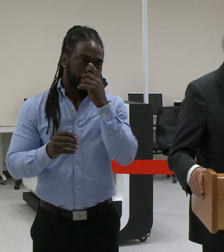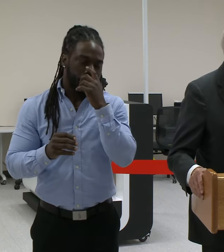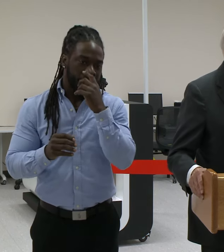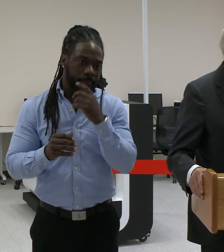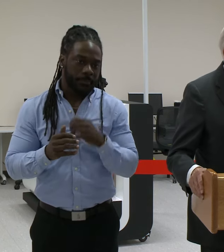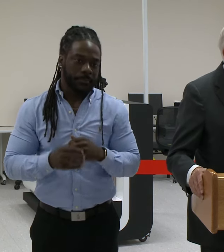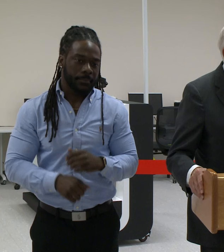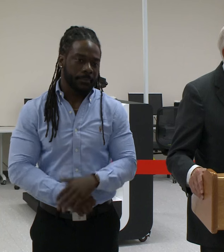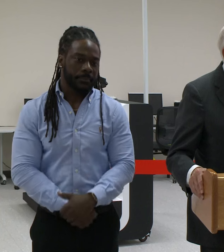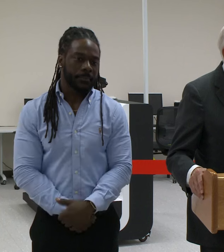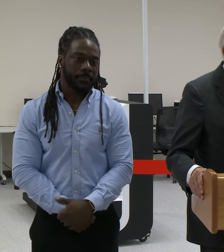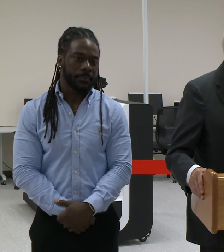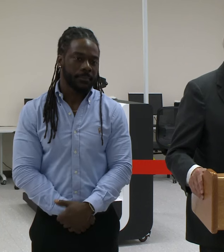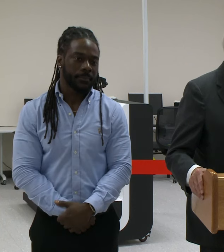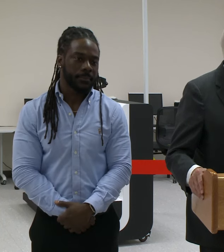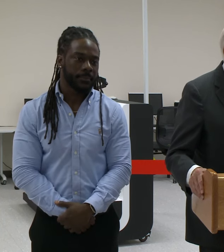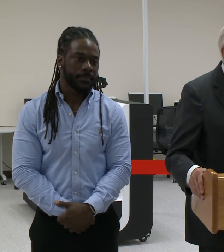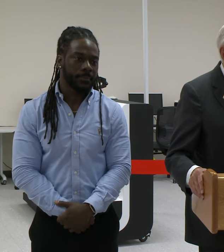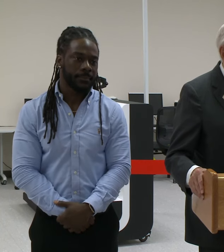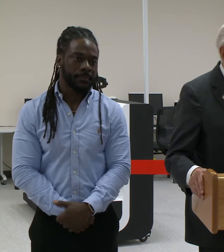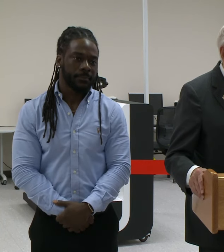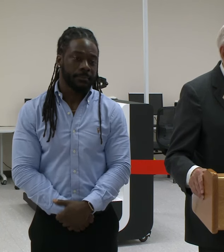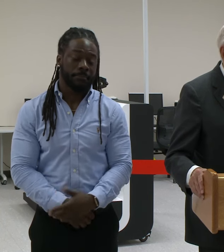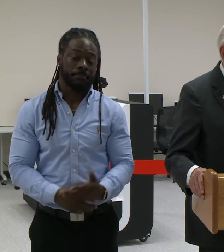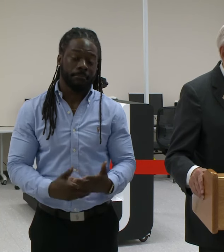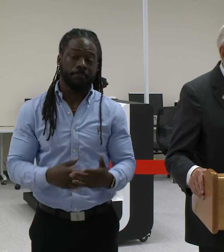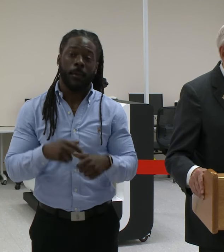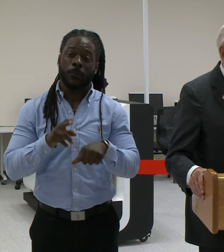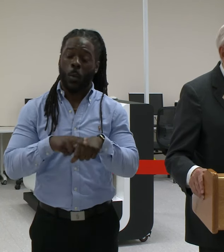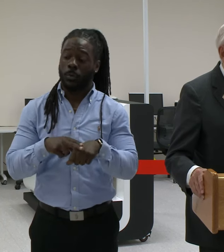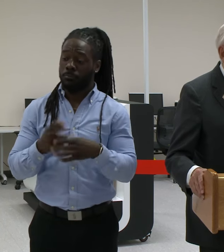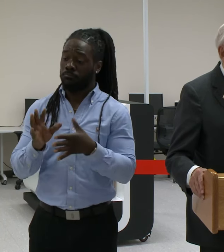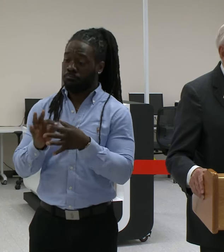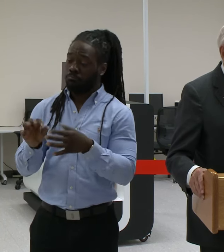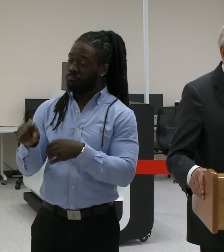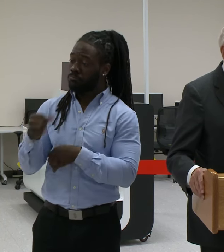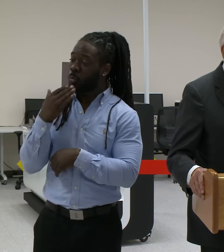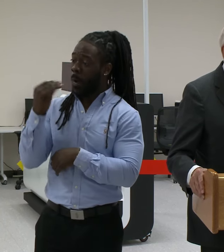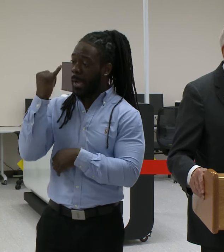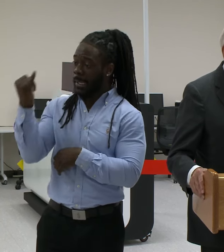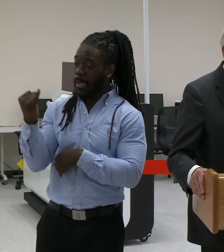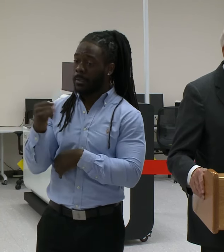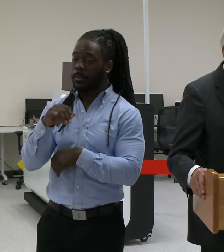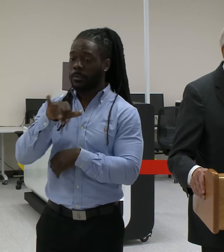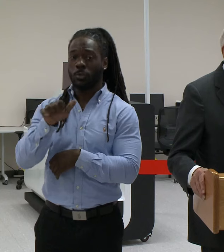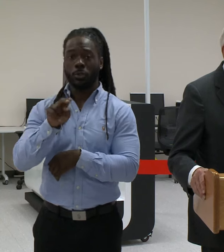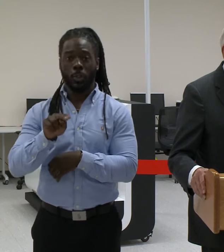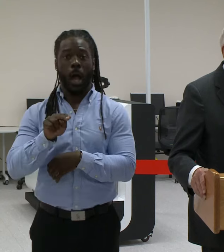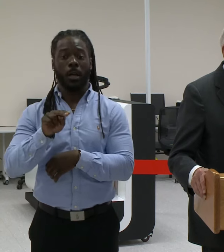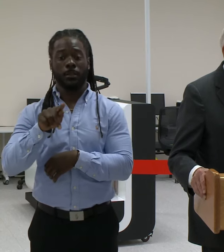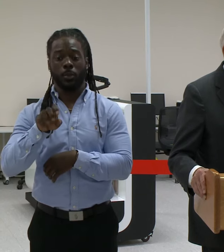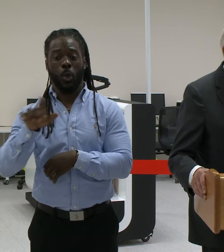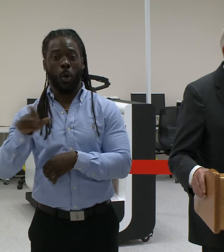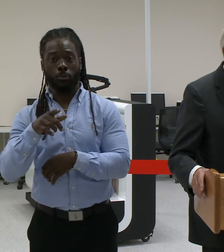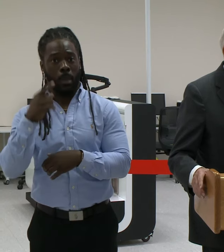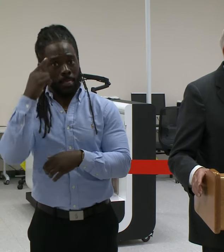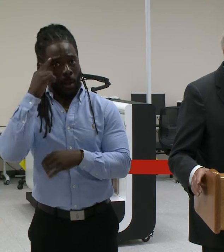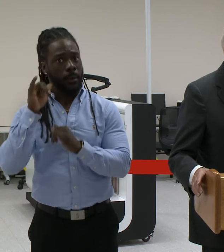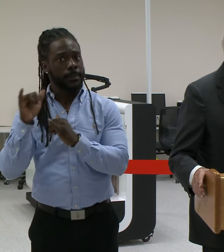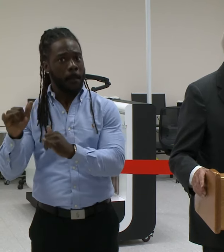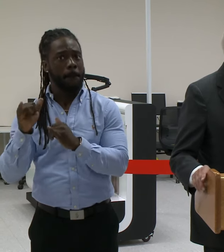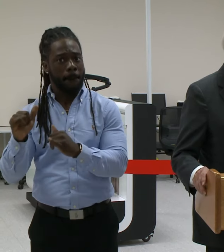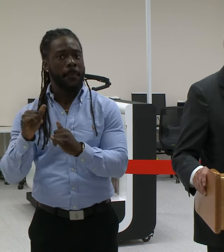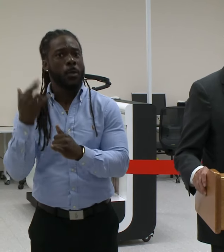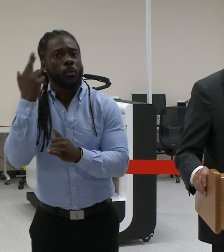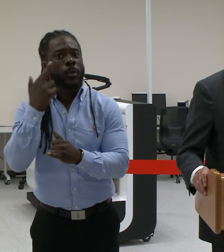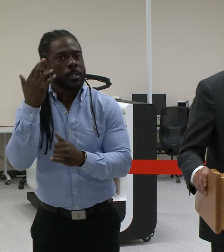so I, of course, said, that's a great idea. And John Toll thought it was a great idea. And the